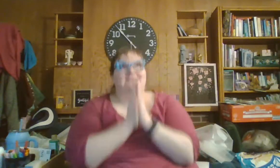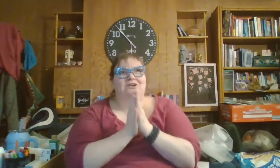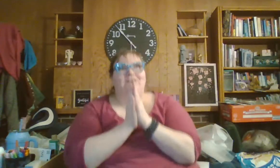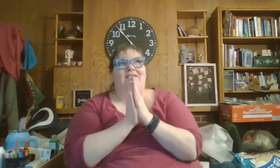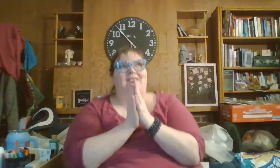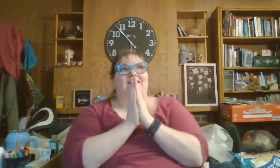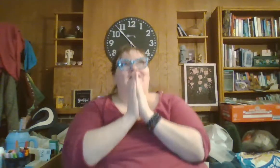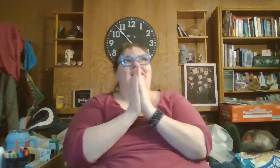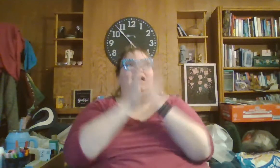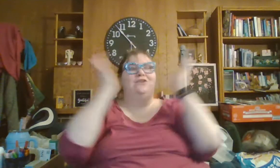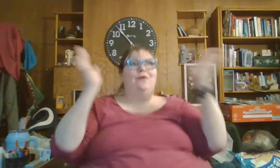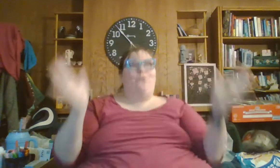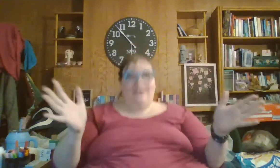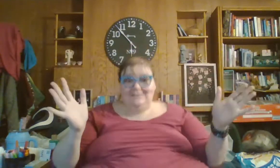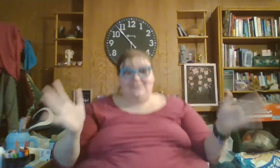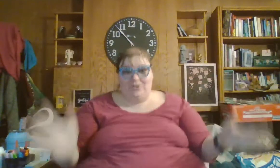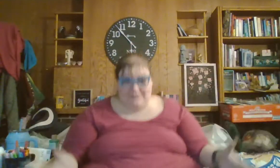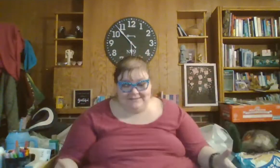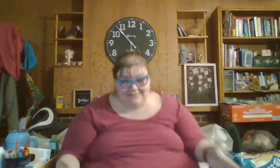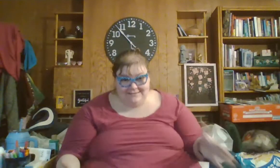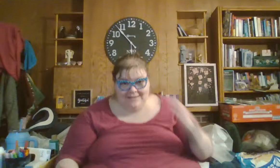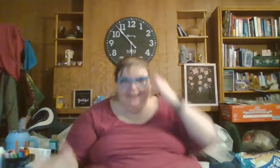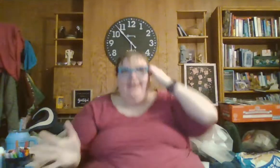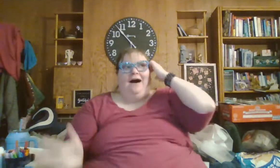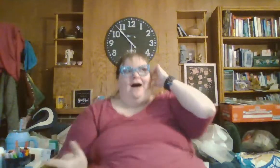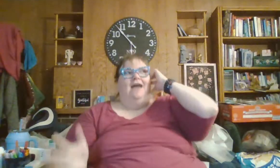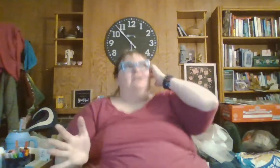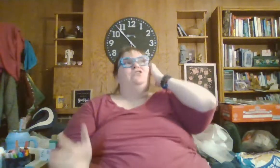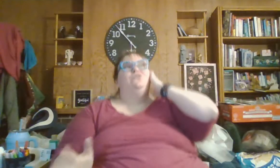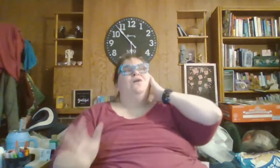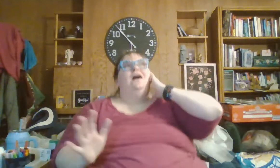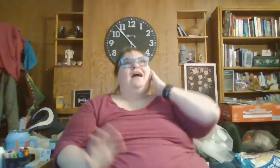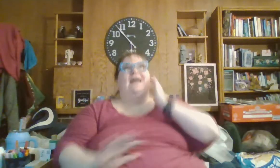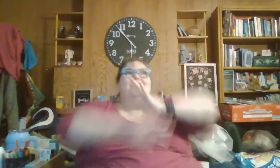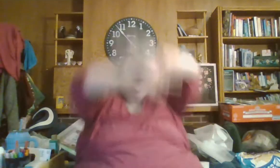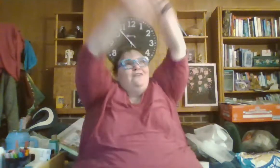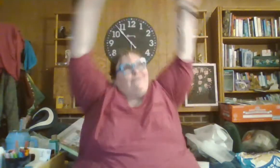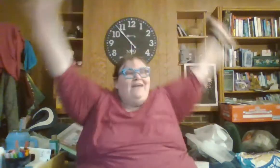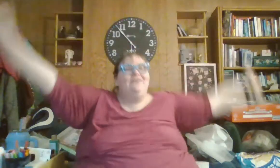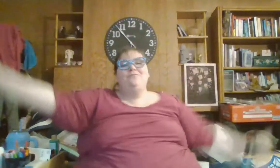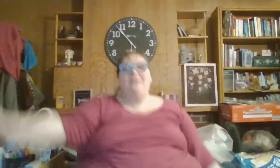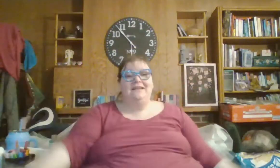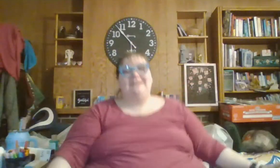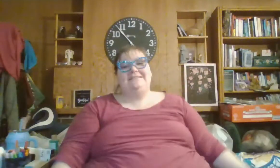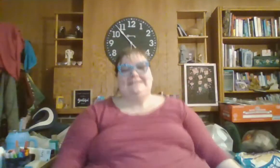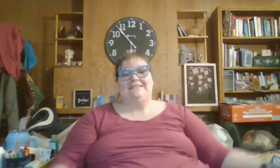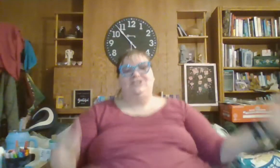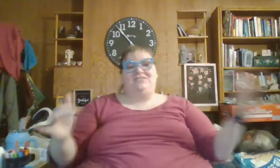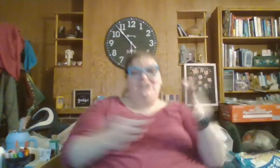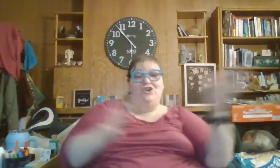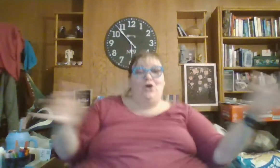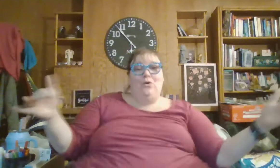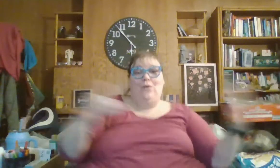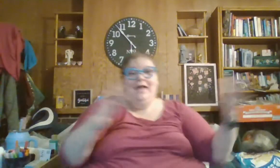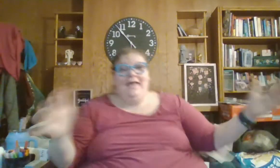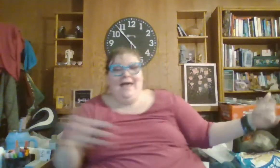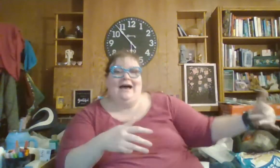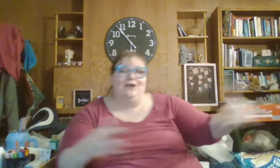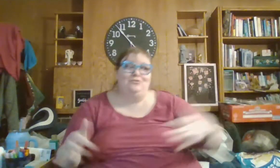started Calling in Clarity, I knew I wanted to start a business. I knew I had 500 million ideas. I just didn't know how